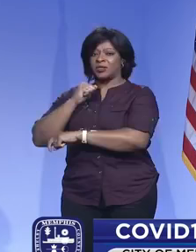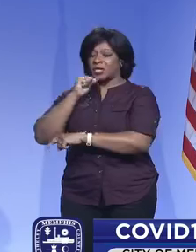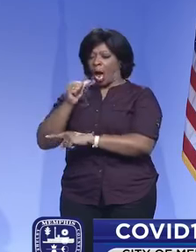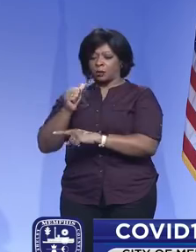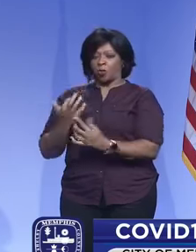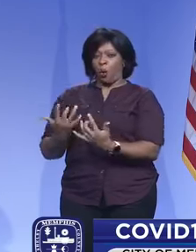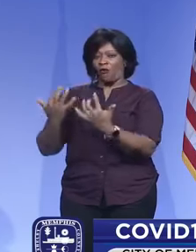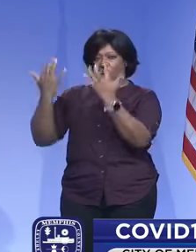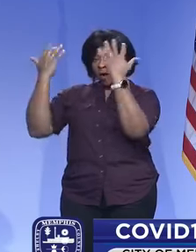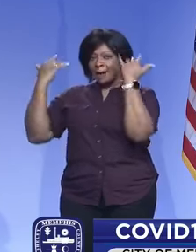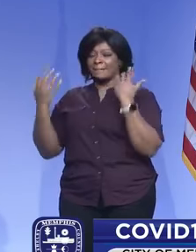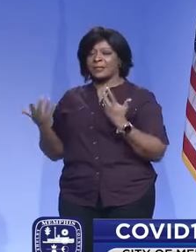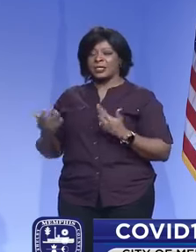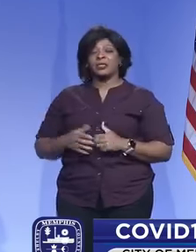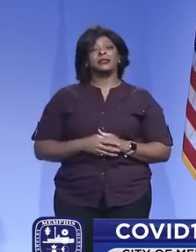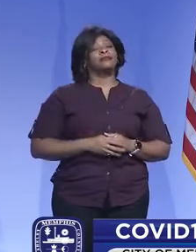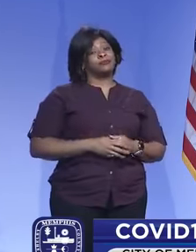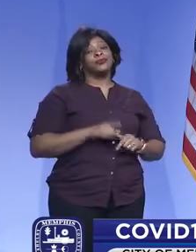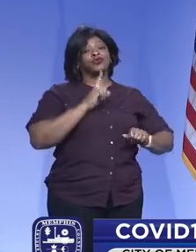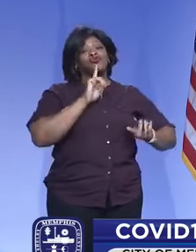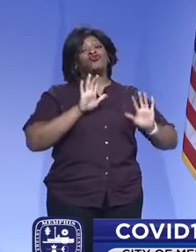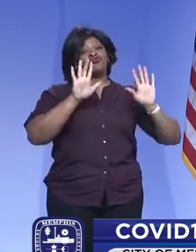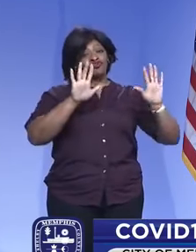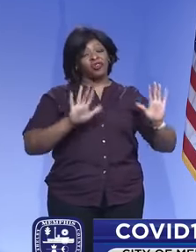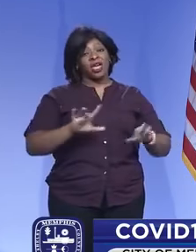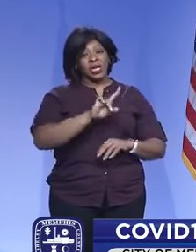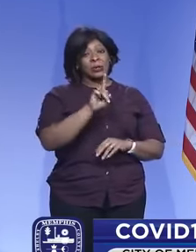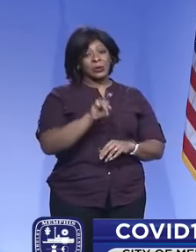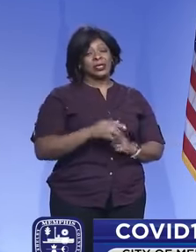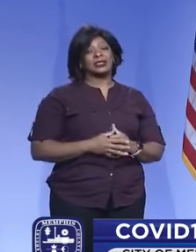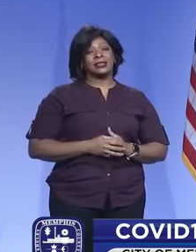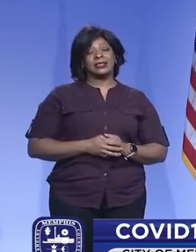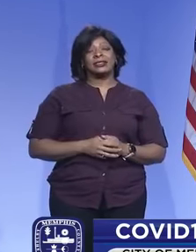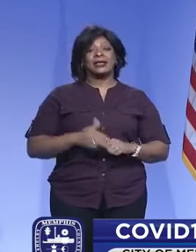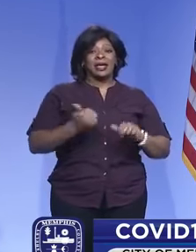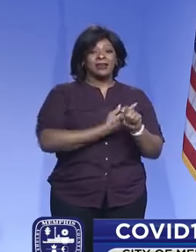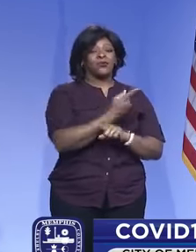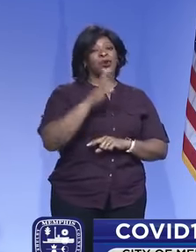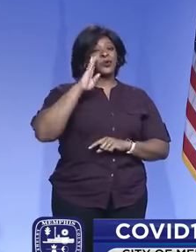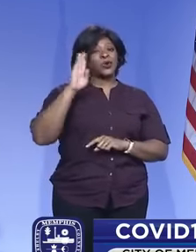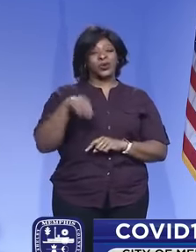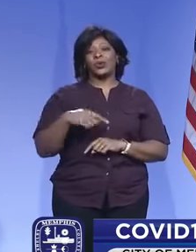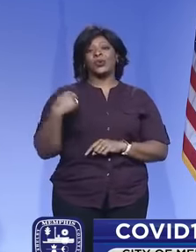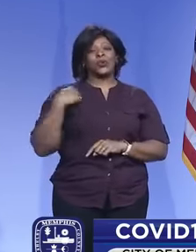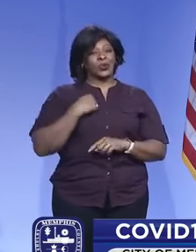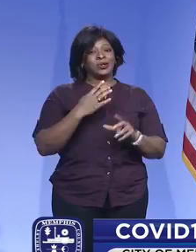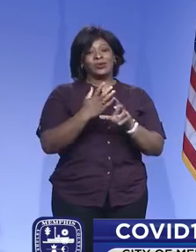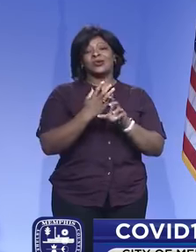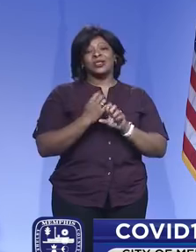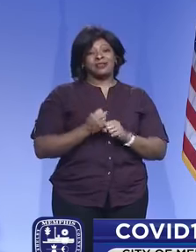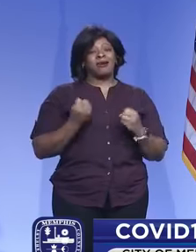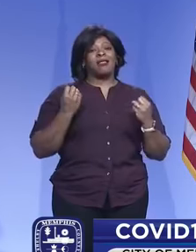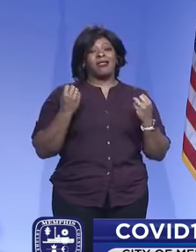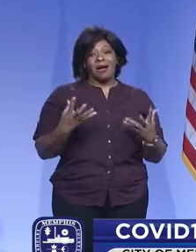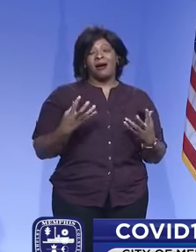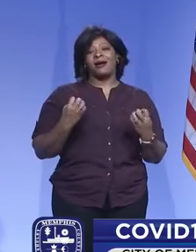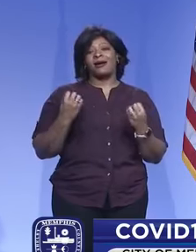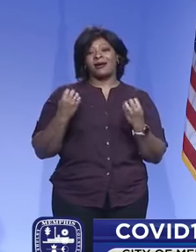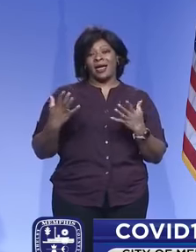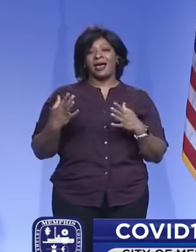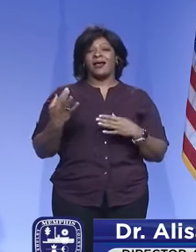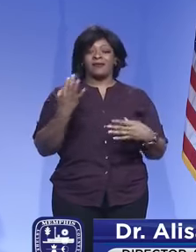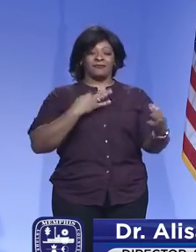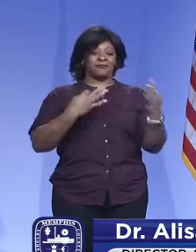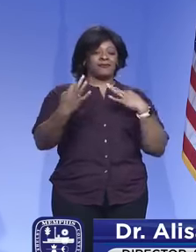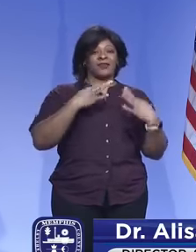overrun? That's a great question, and as everyone knows, we've received a lot of